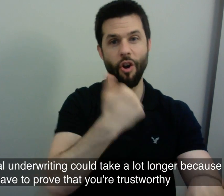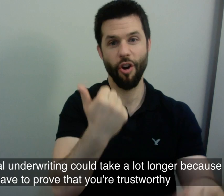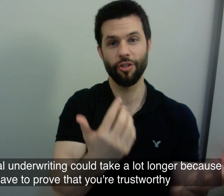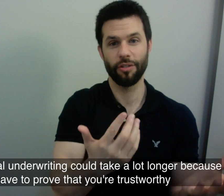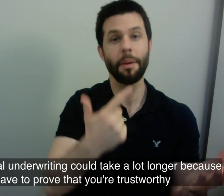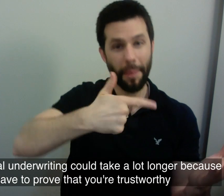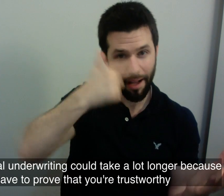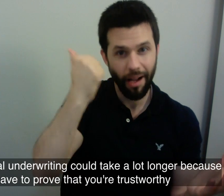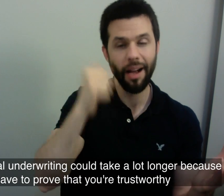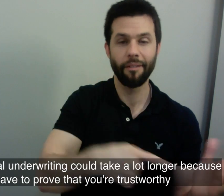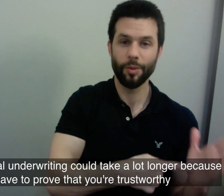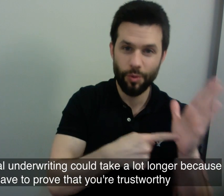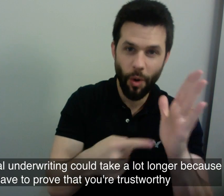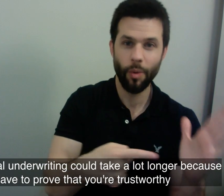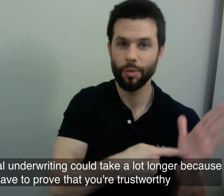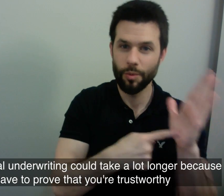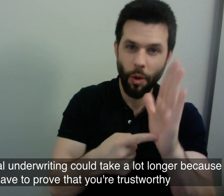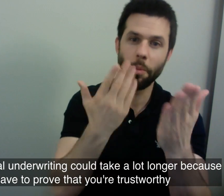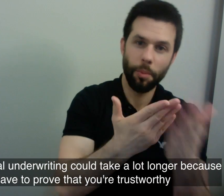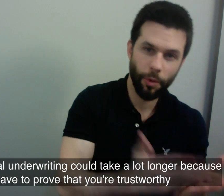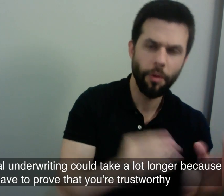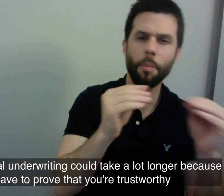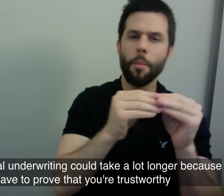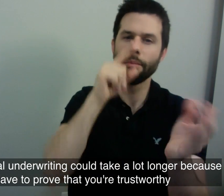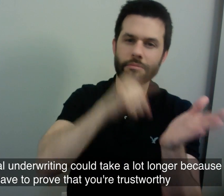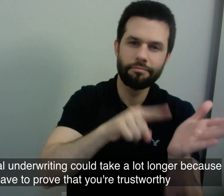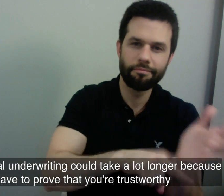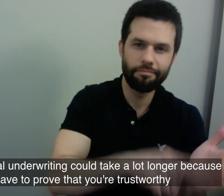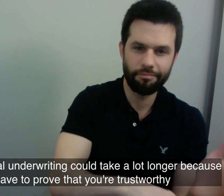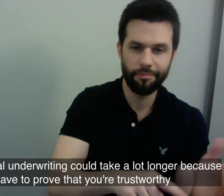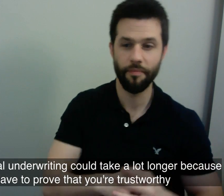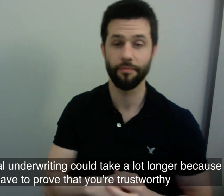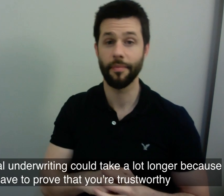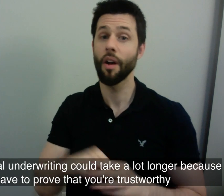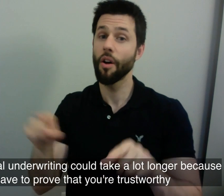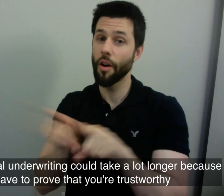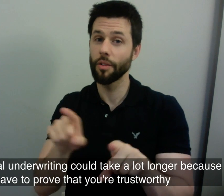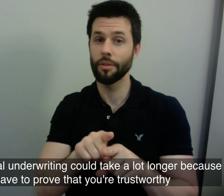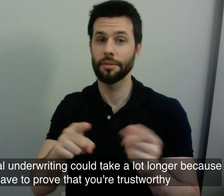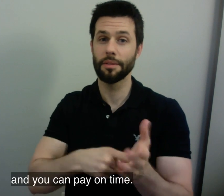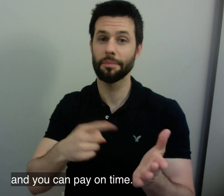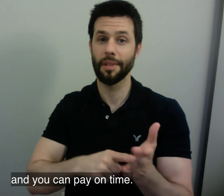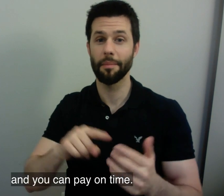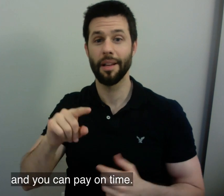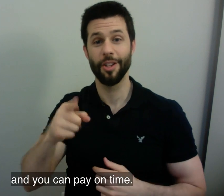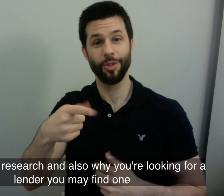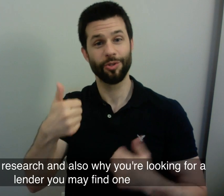manual underwriting could take a lot longer because you have to prove that you're trustworthy and you can pay on time. So it takes